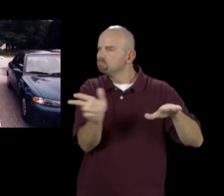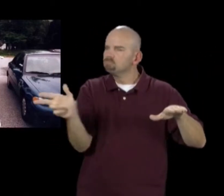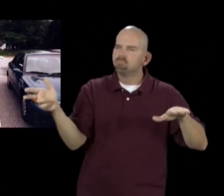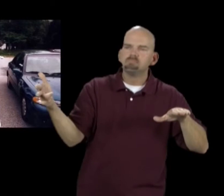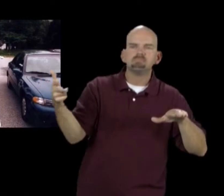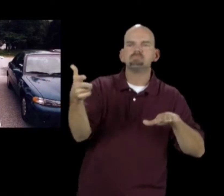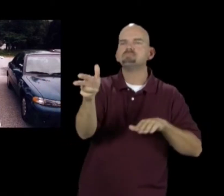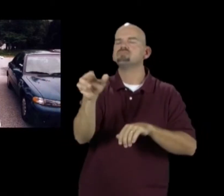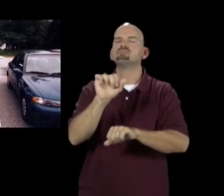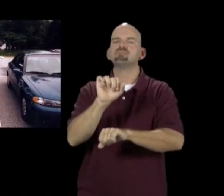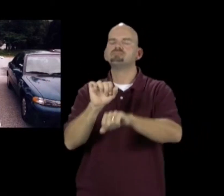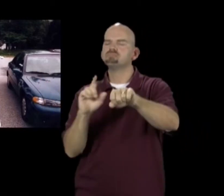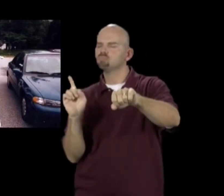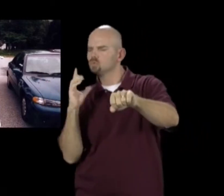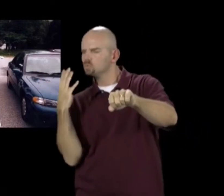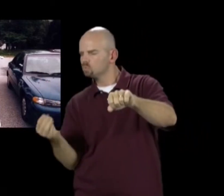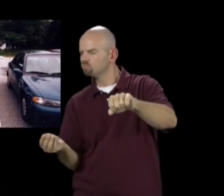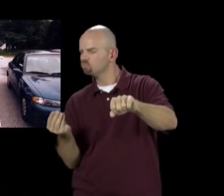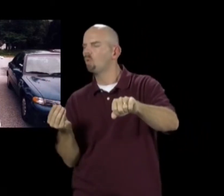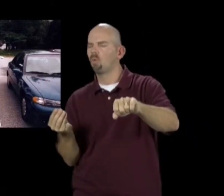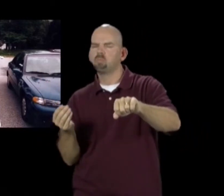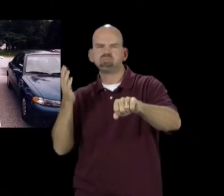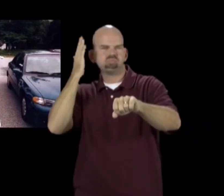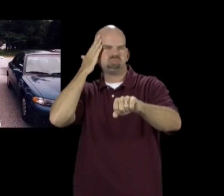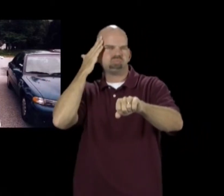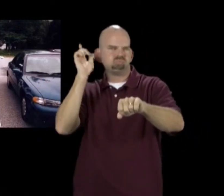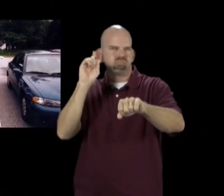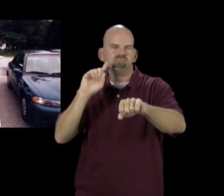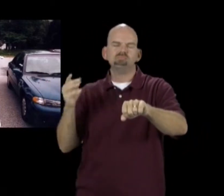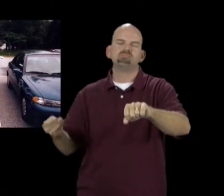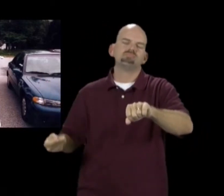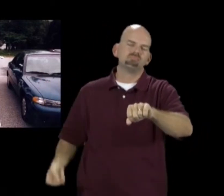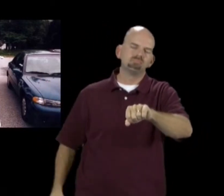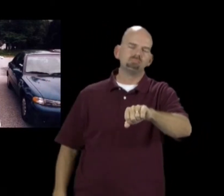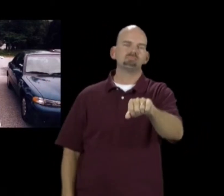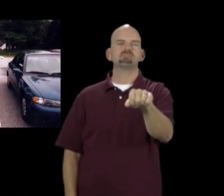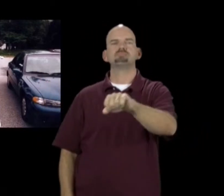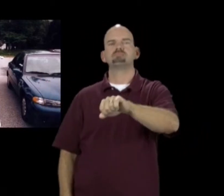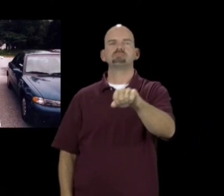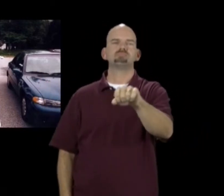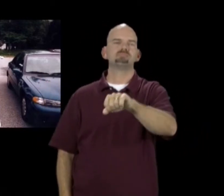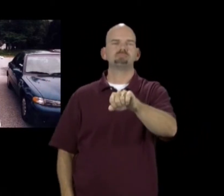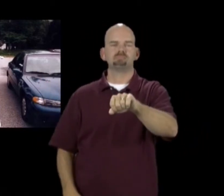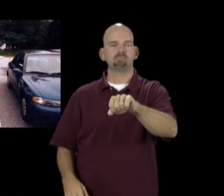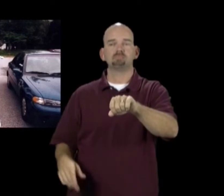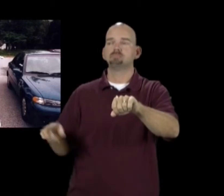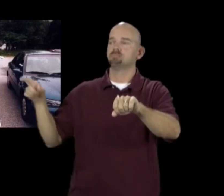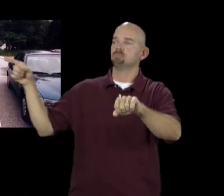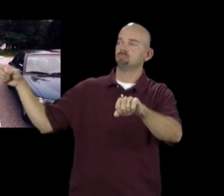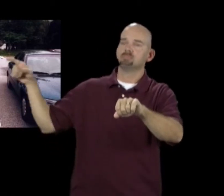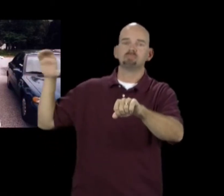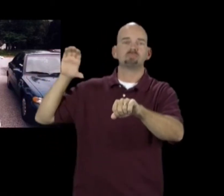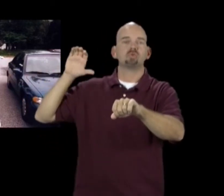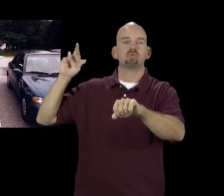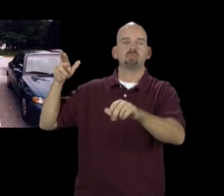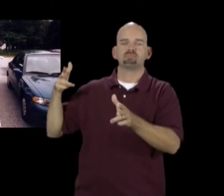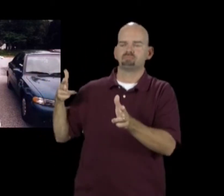I checked the delivery addresses and knew the area. I headed out from Papa John's. While I